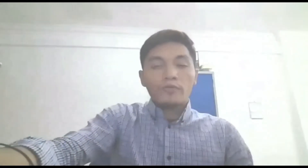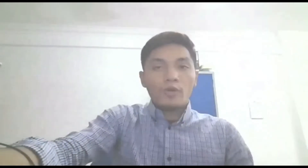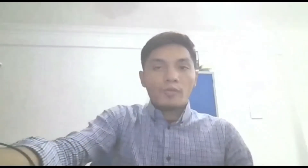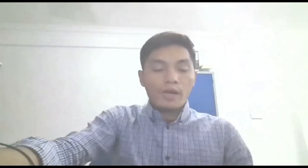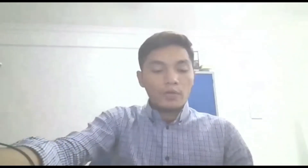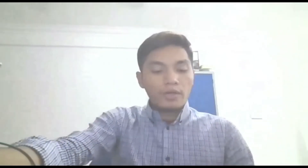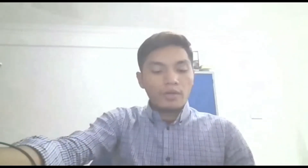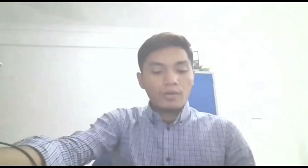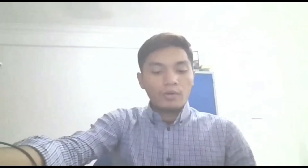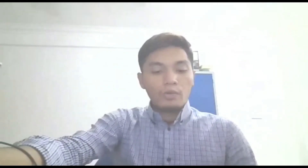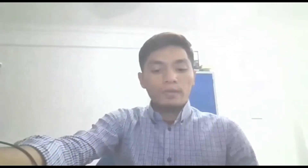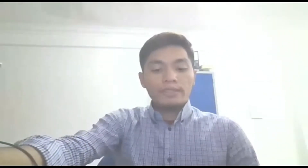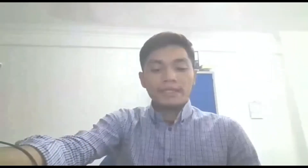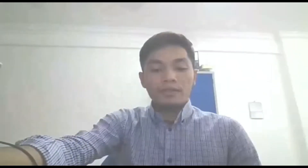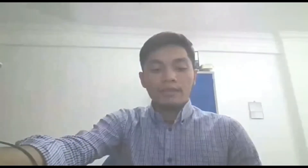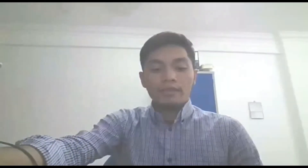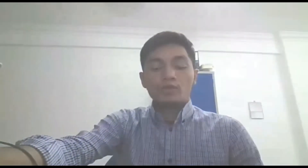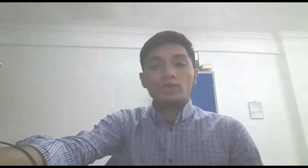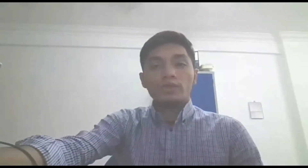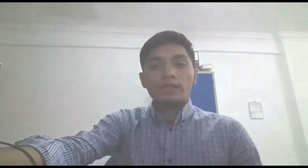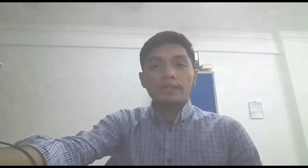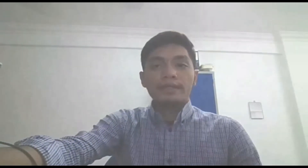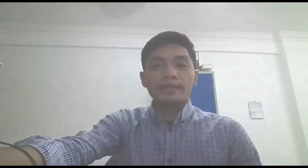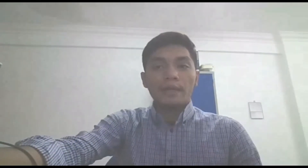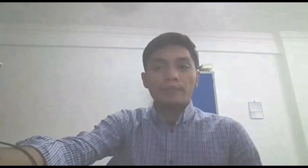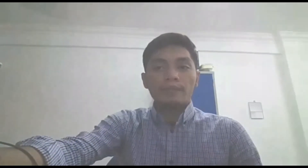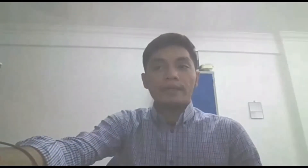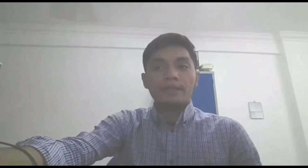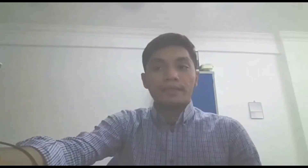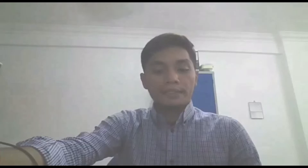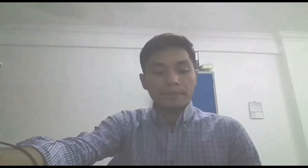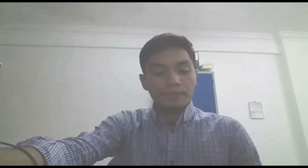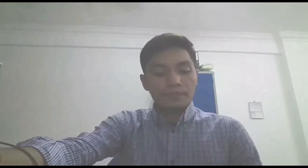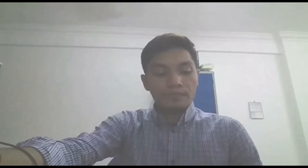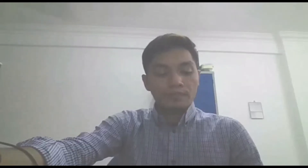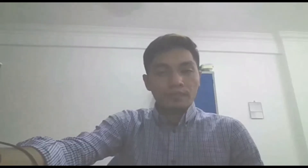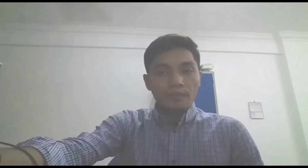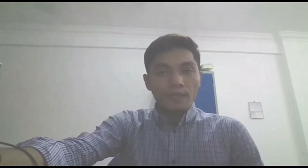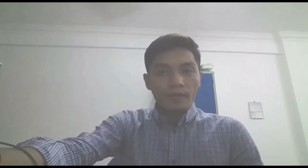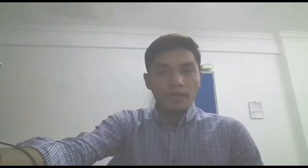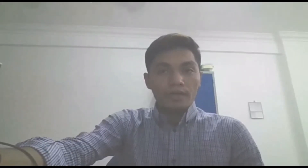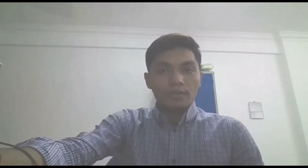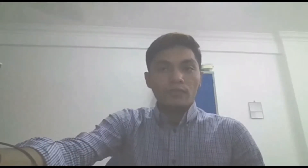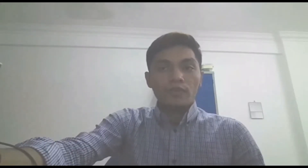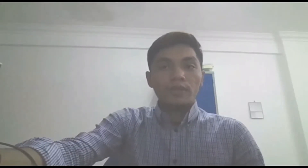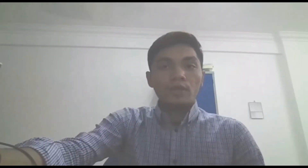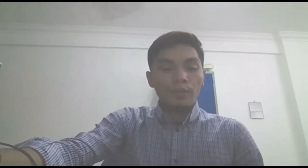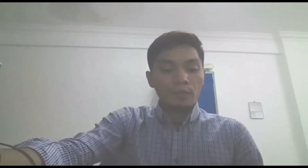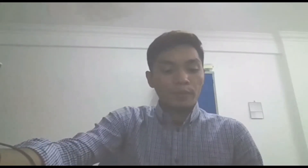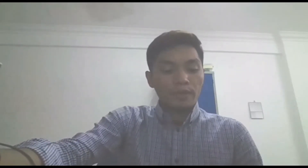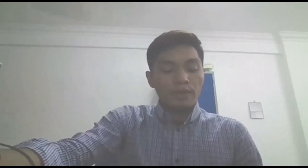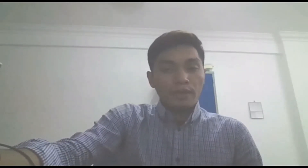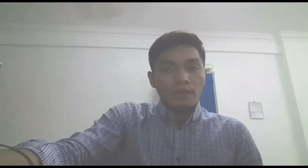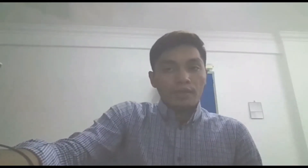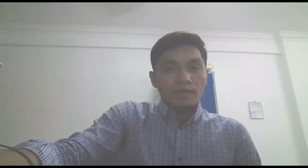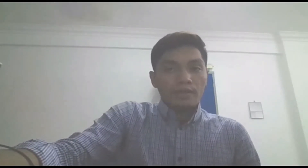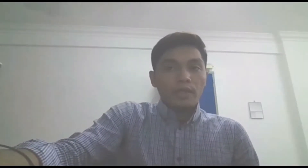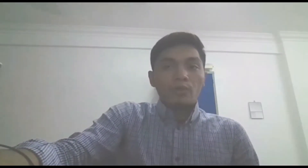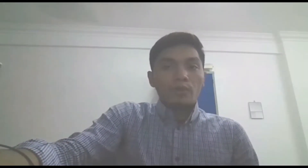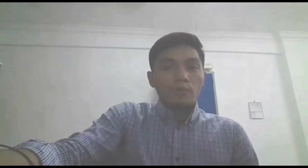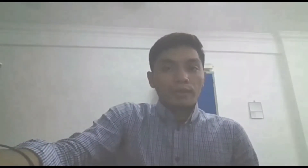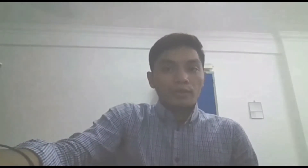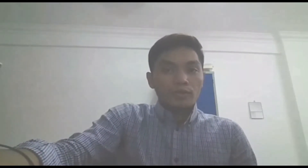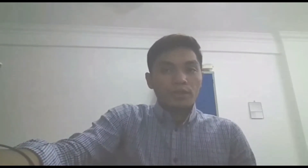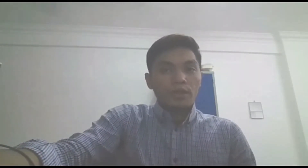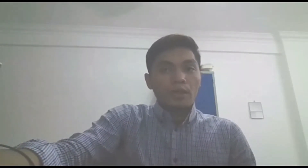and the output from Arduino will be sent to the real-time database. So for the normal people,